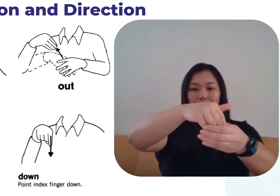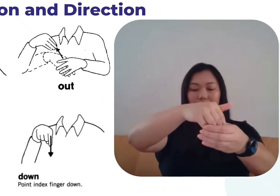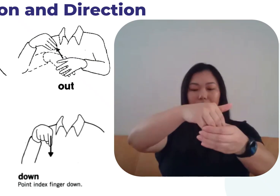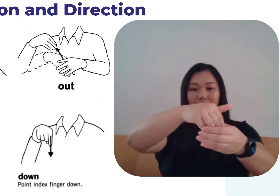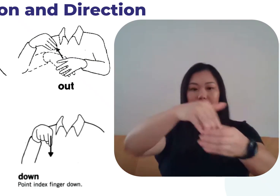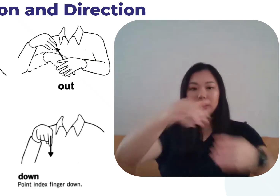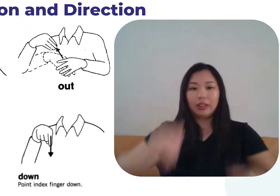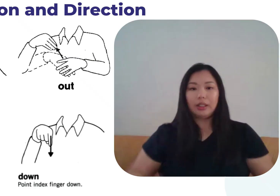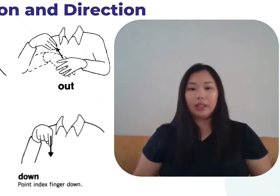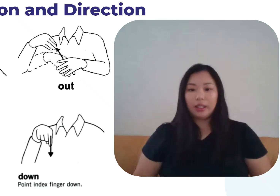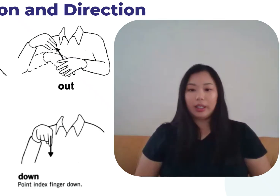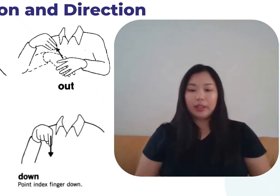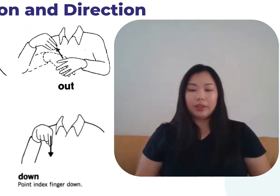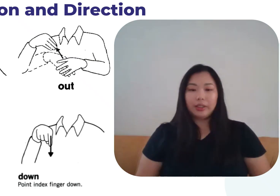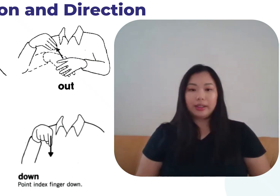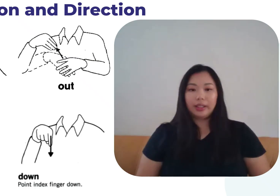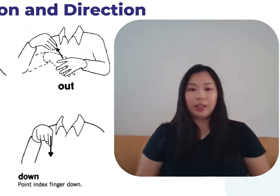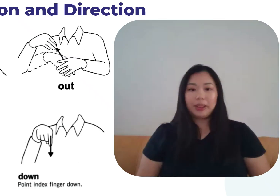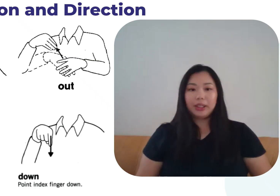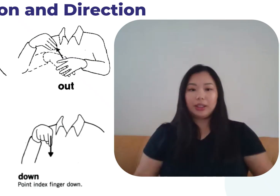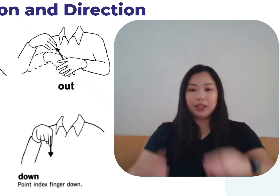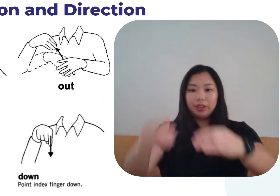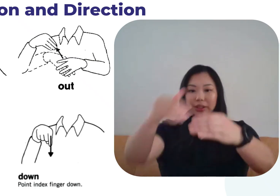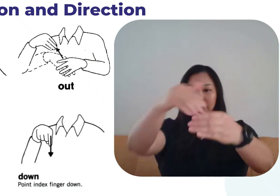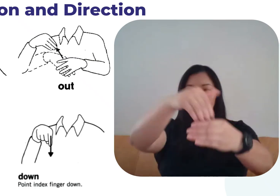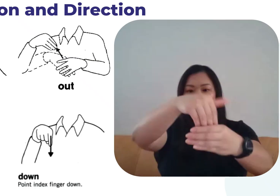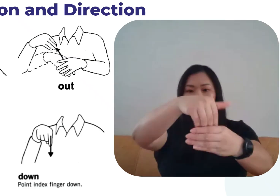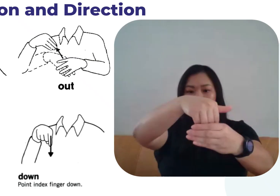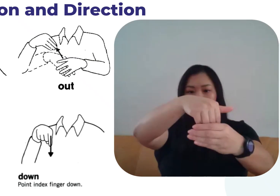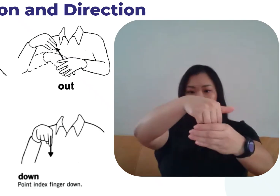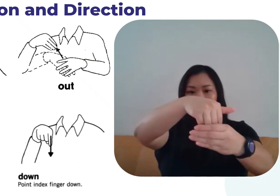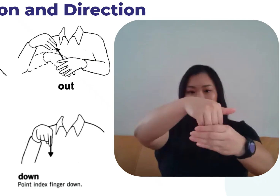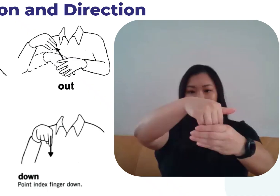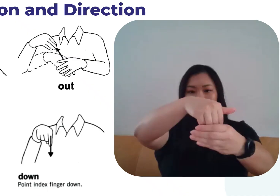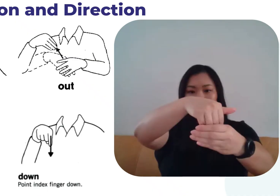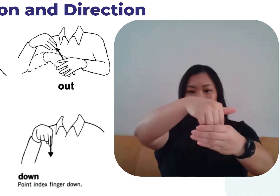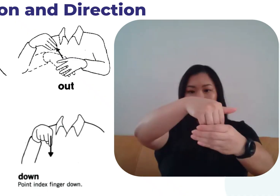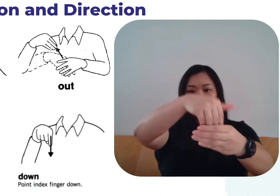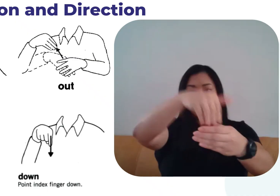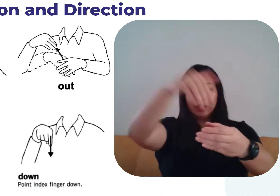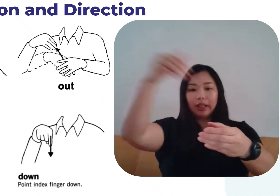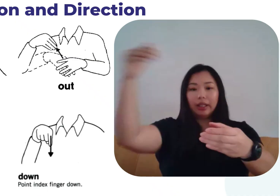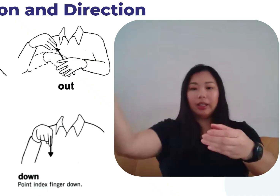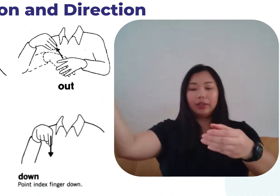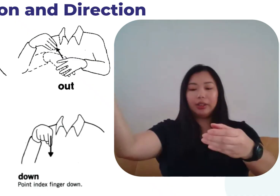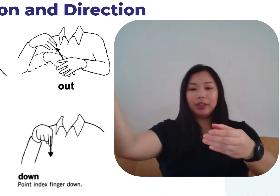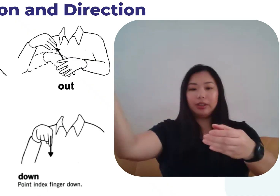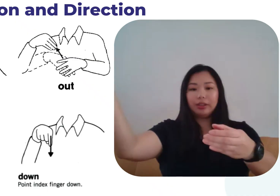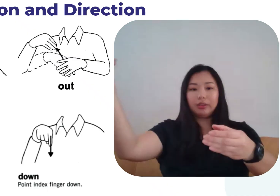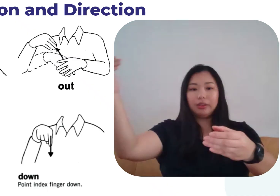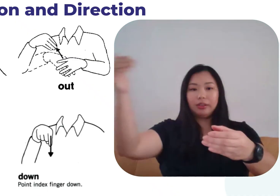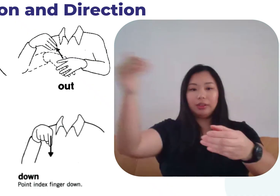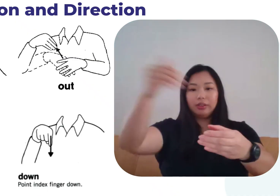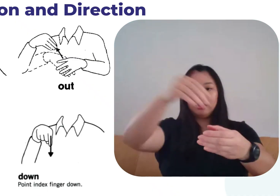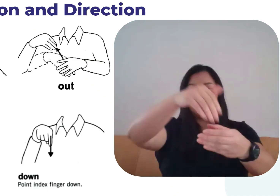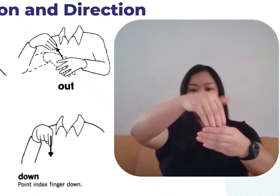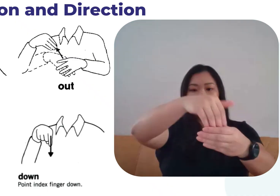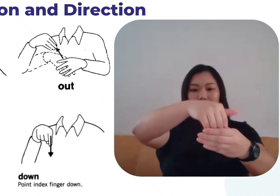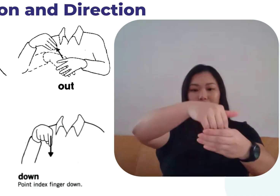In. Out is the opposite, so you start in, and then out.